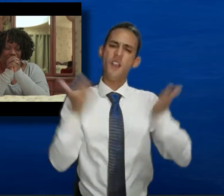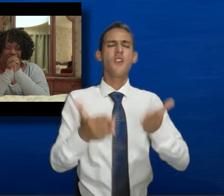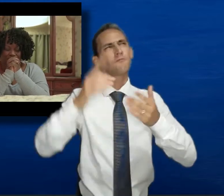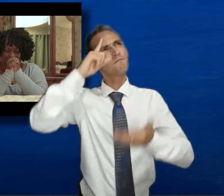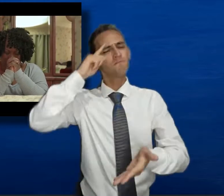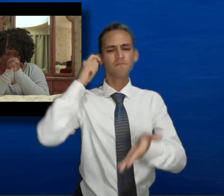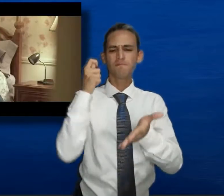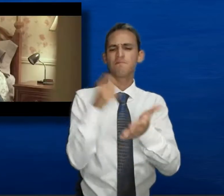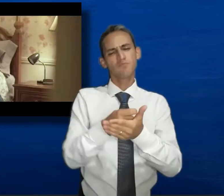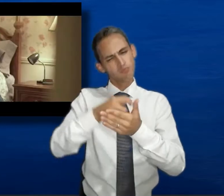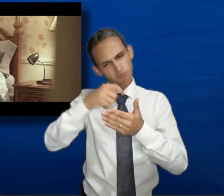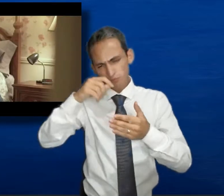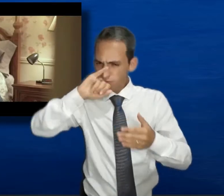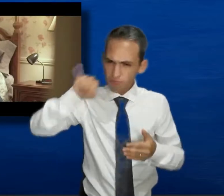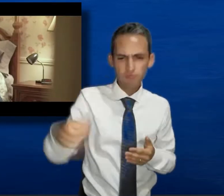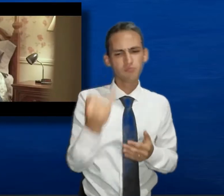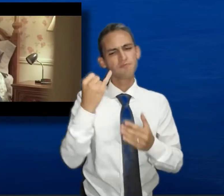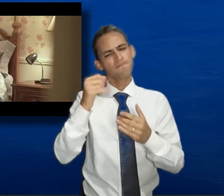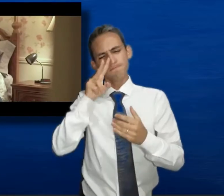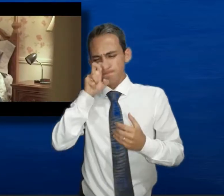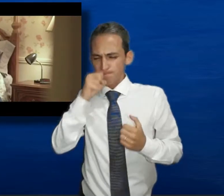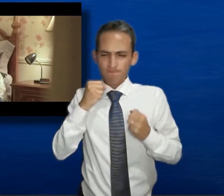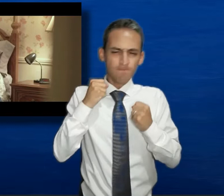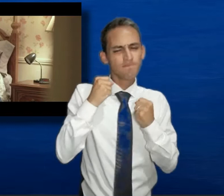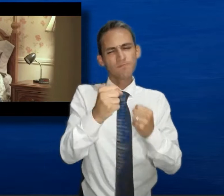now shun the fight?